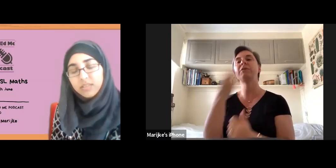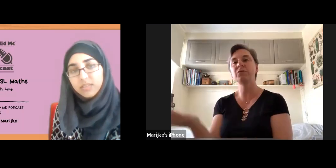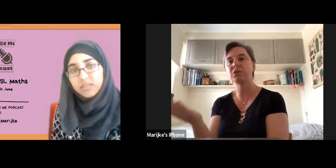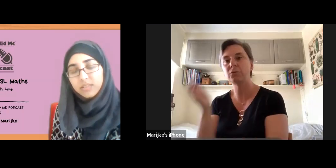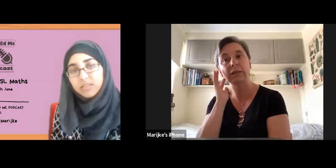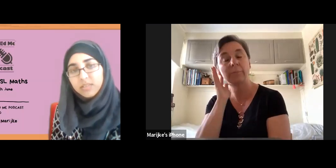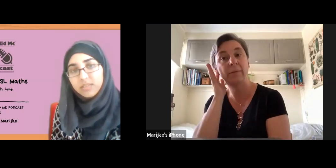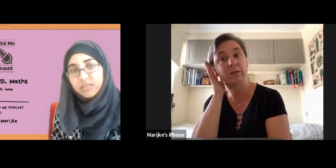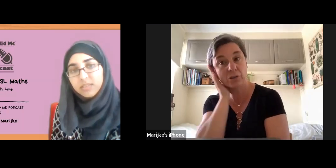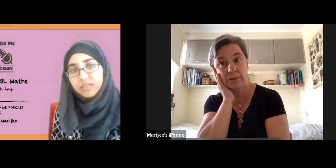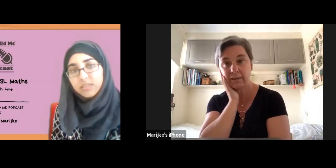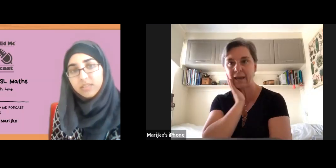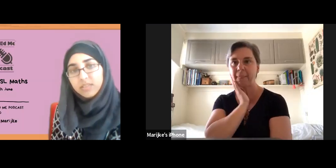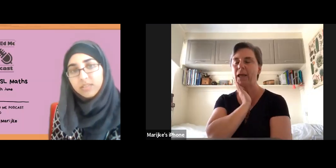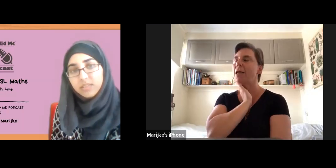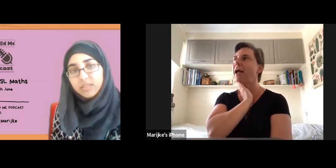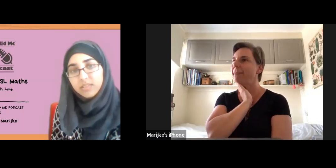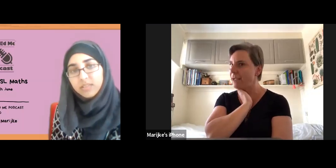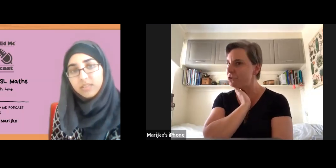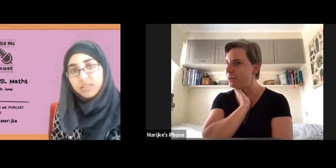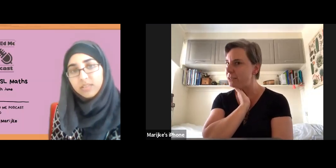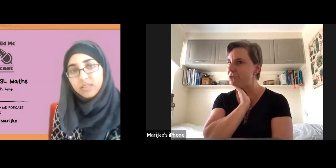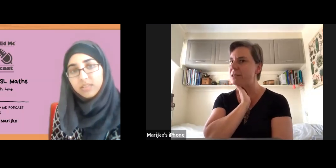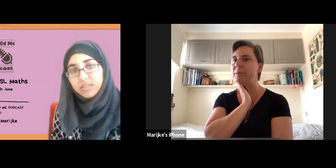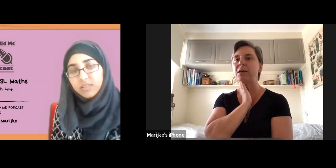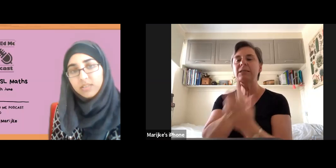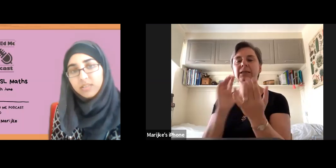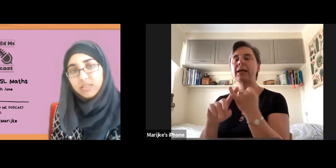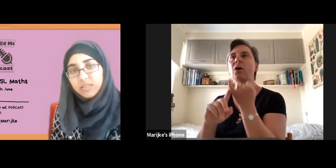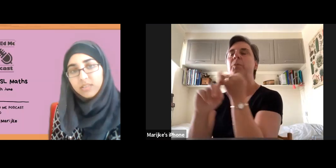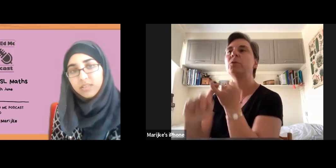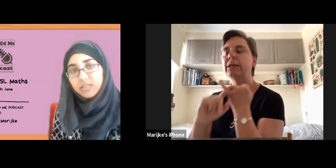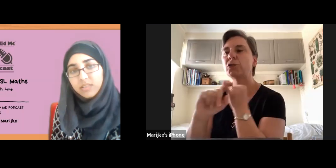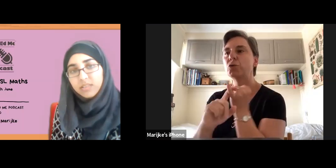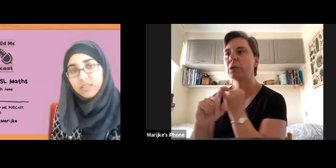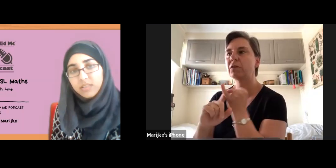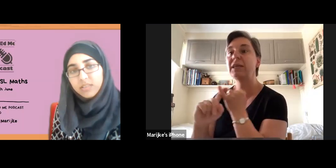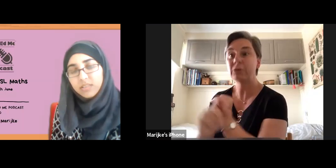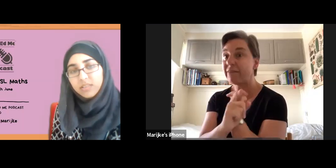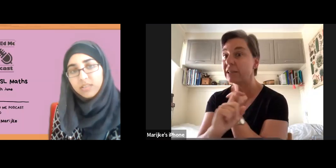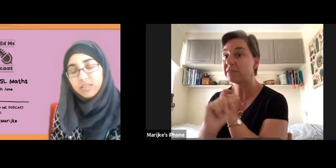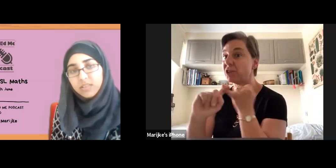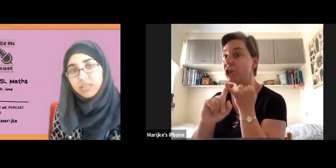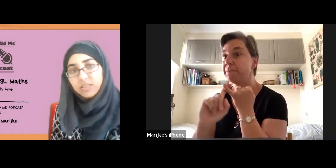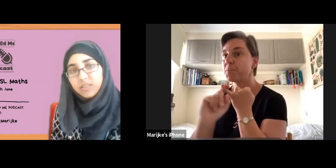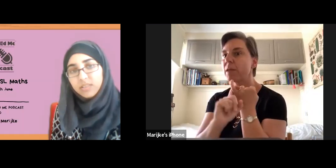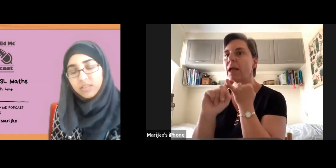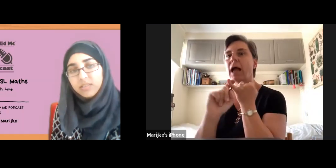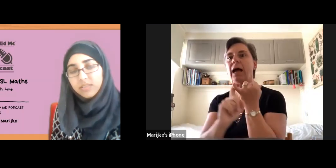different school and I became a consultant there. And that was really interesting because I then got pulled in to do a lot of year 11 intervention. And